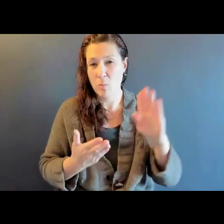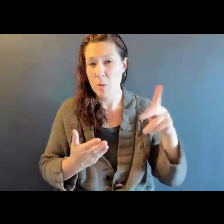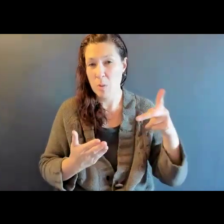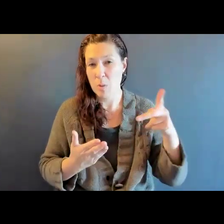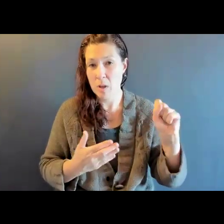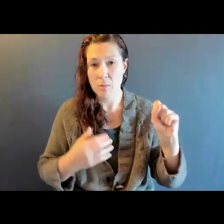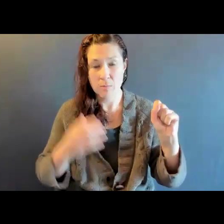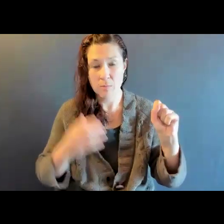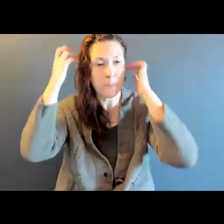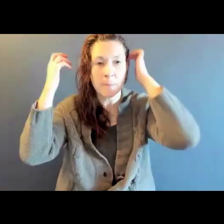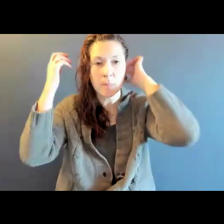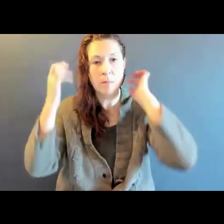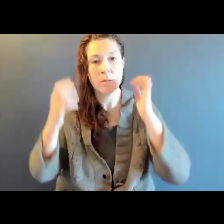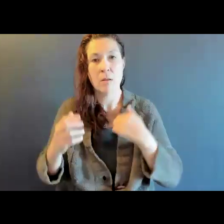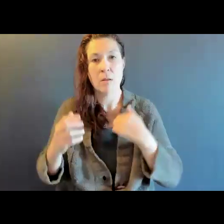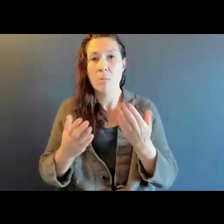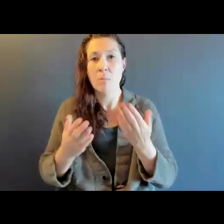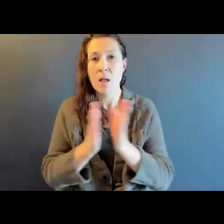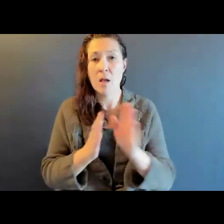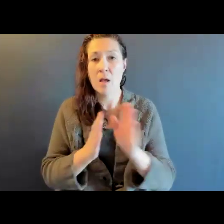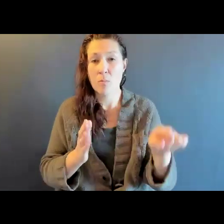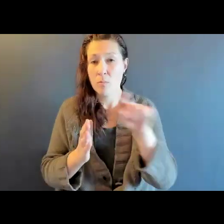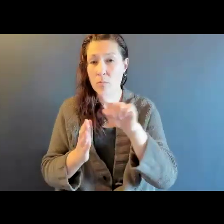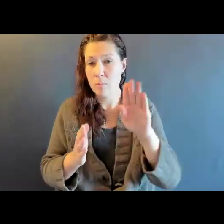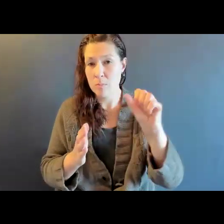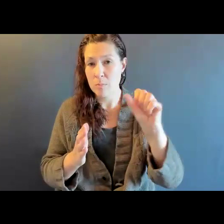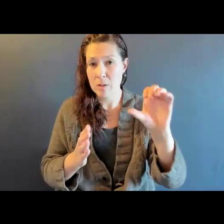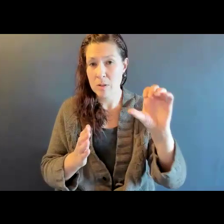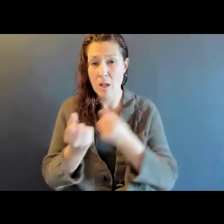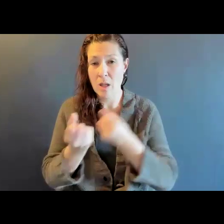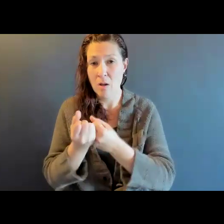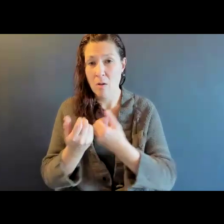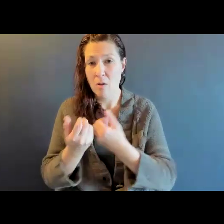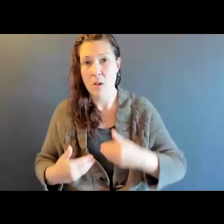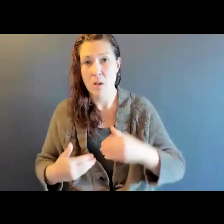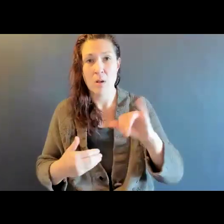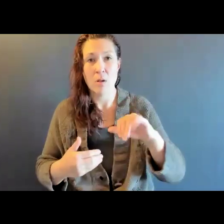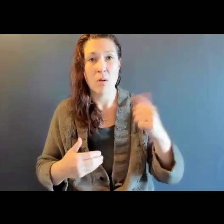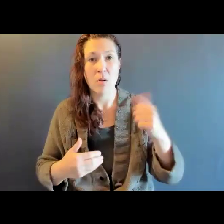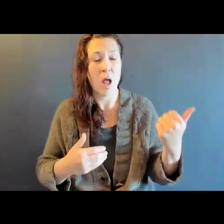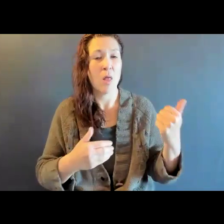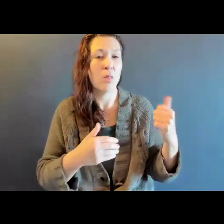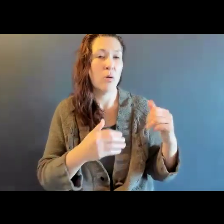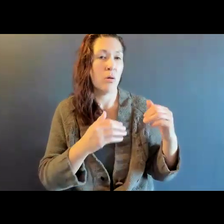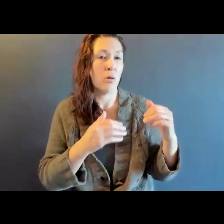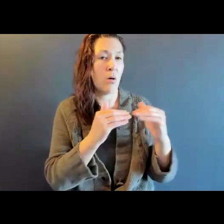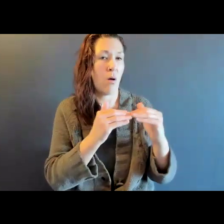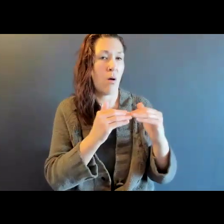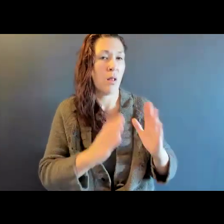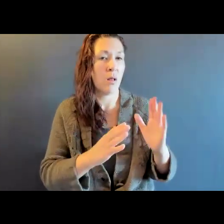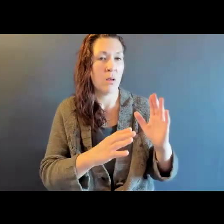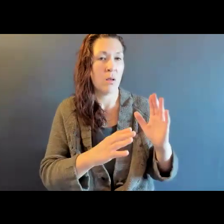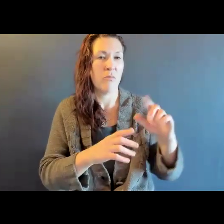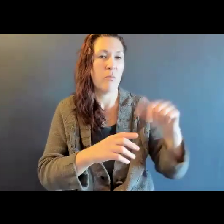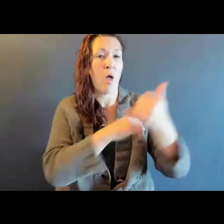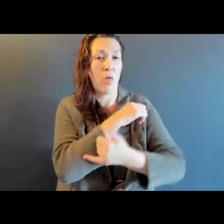here asking the school committee to advocate for me and other colleagues that come from international backgrounds to continue work with